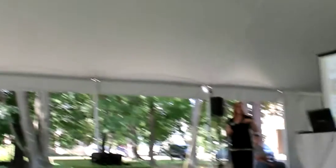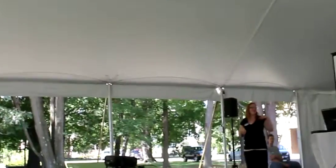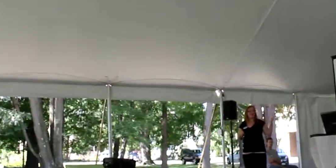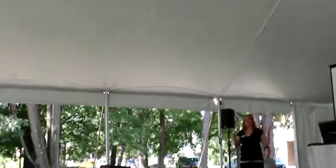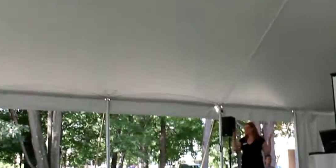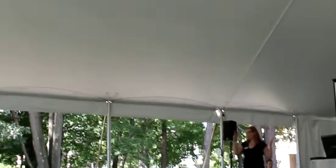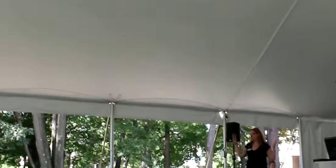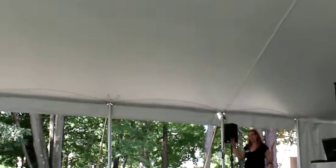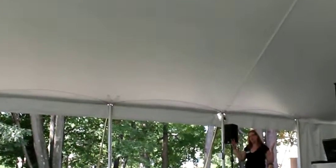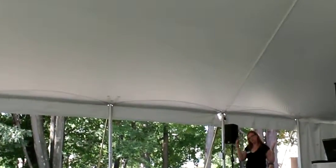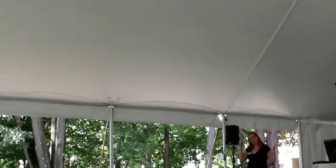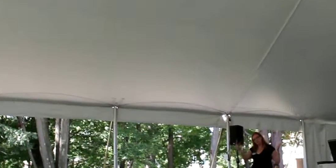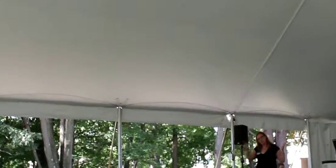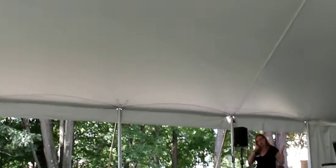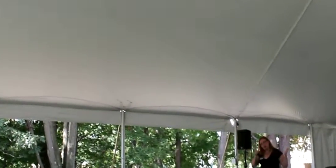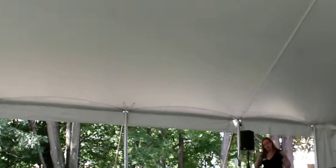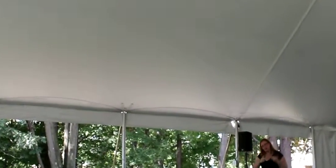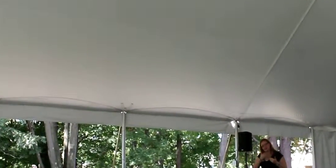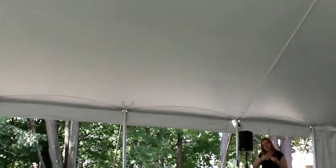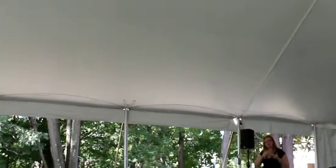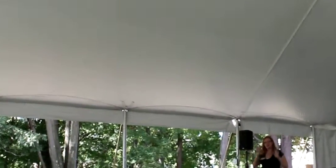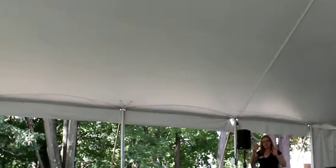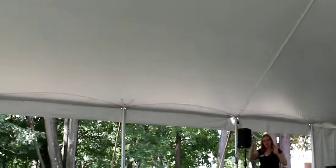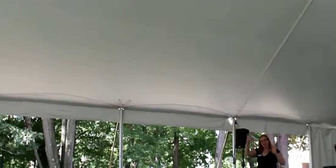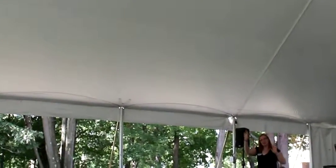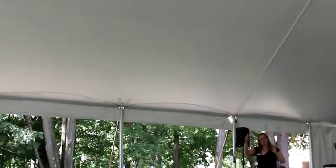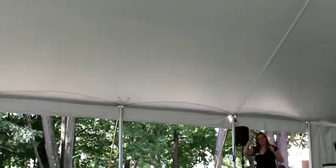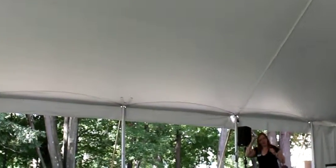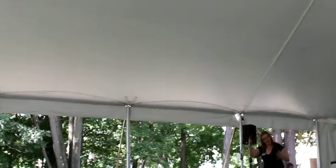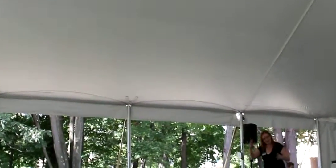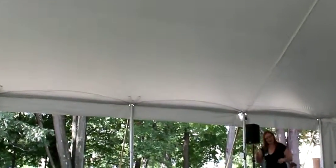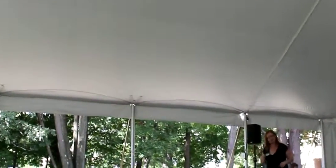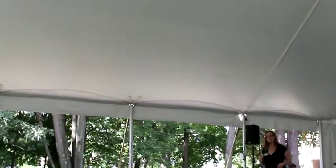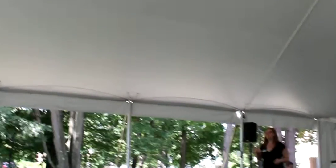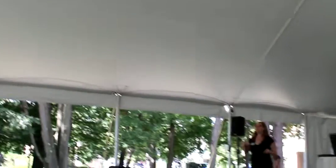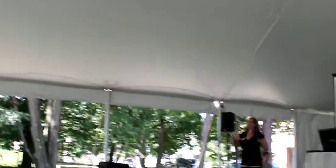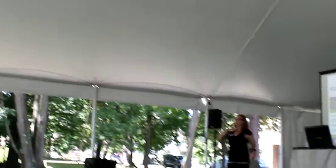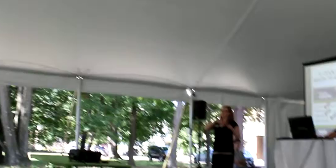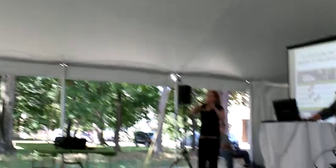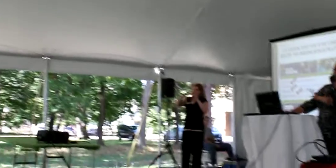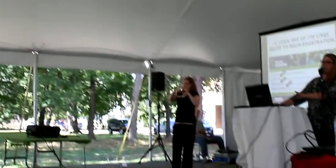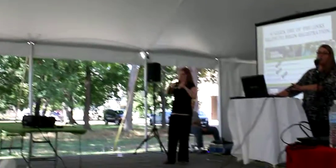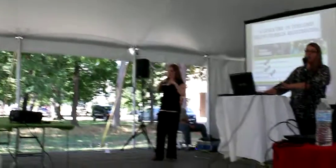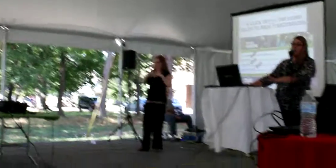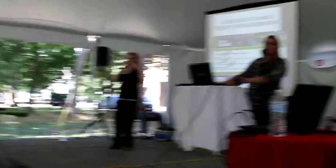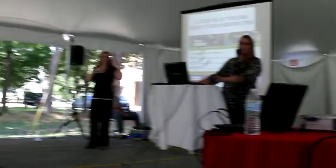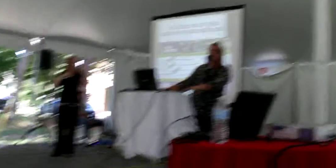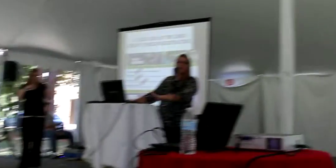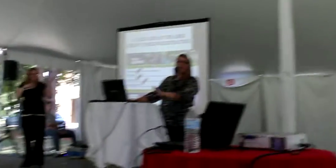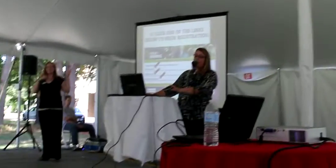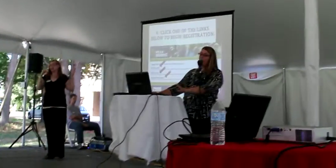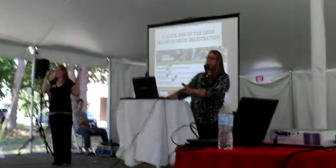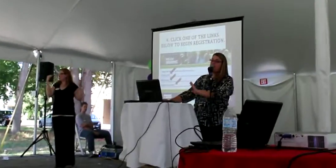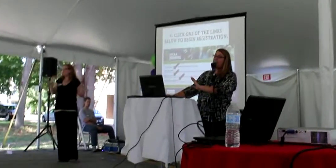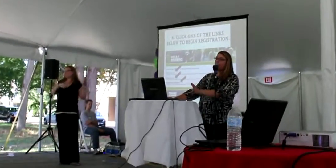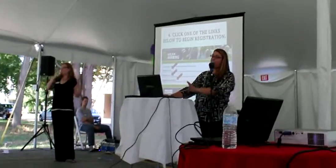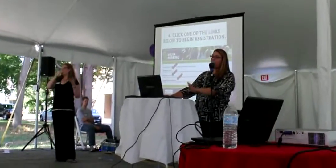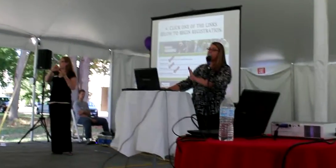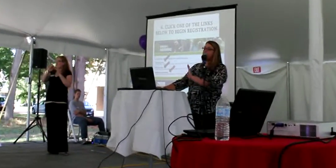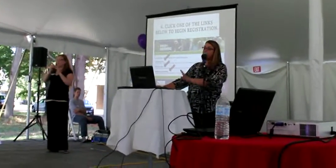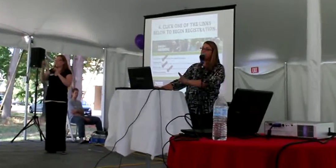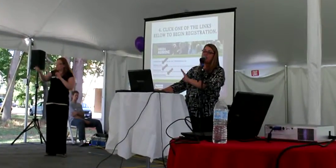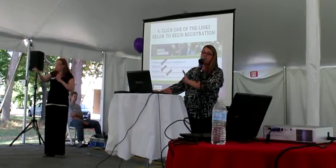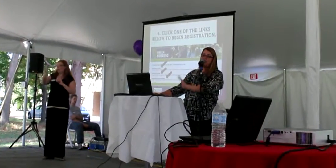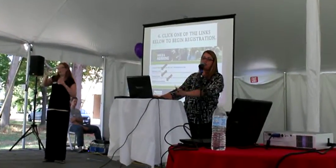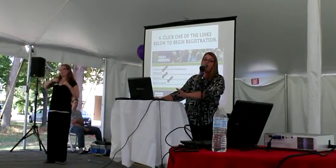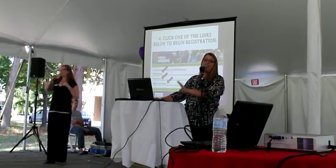website is not easy to deal with. So I'm putting it out there, and I give you my email address. I will give you my phone number. You call me, and I will